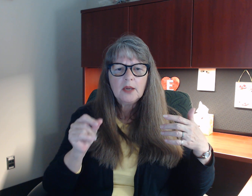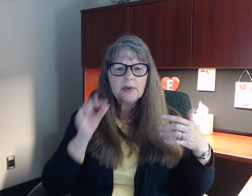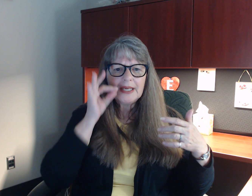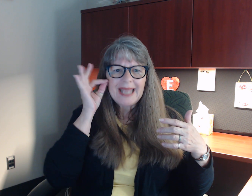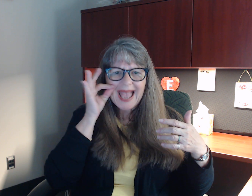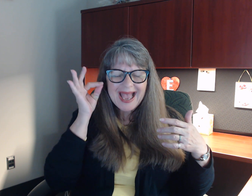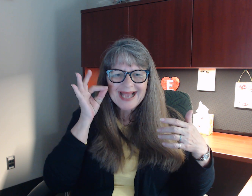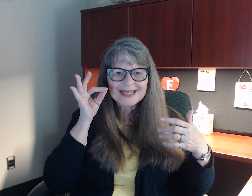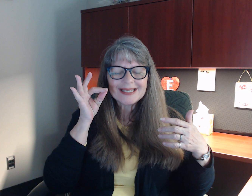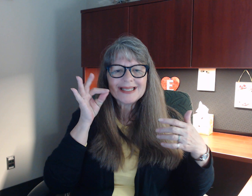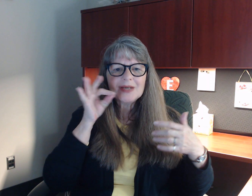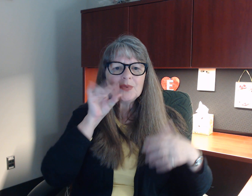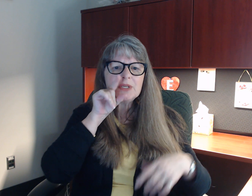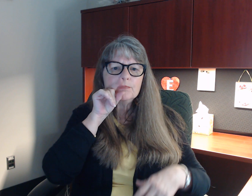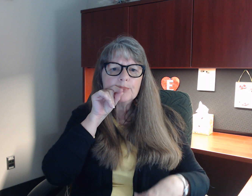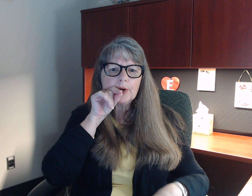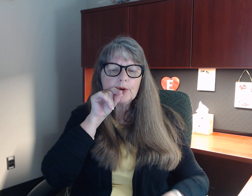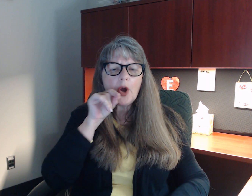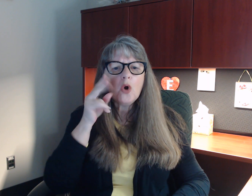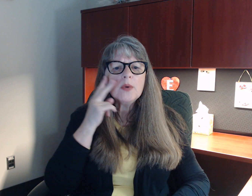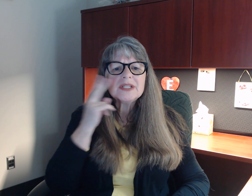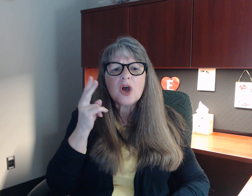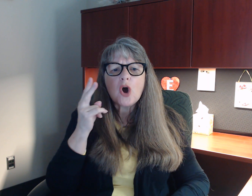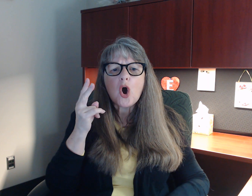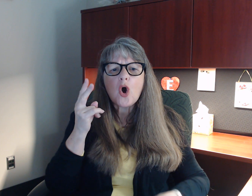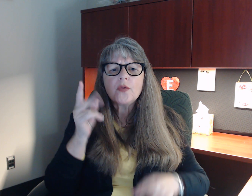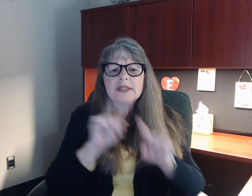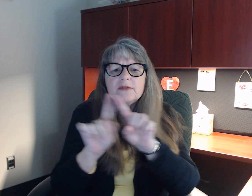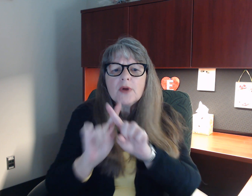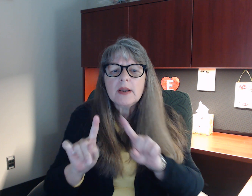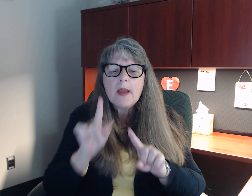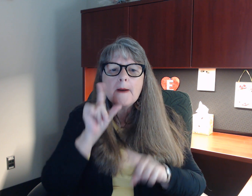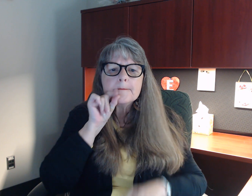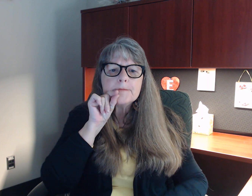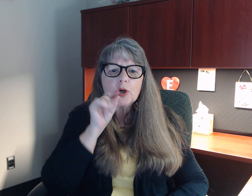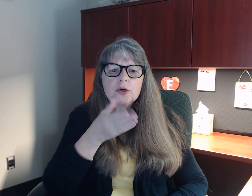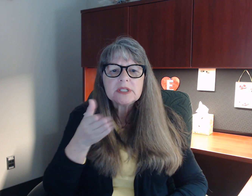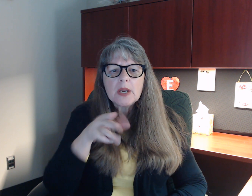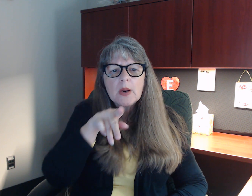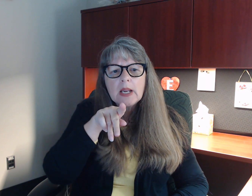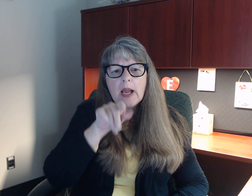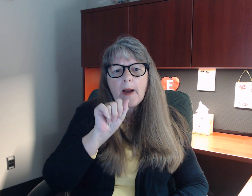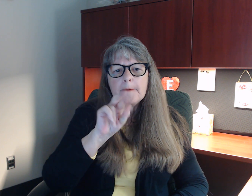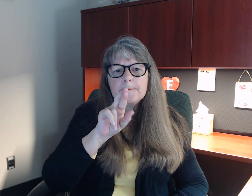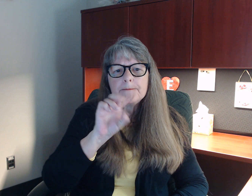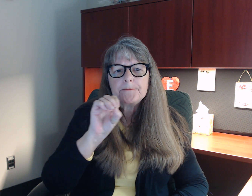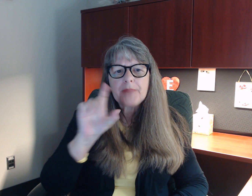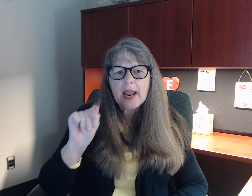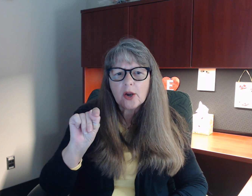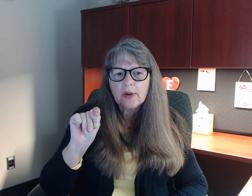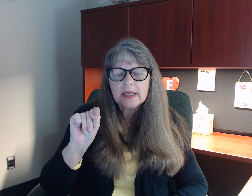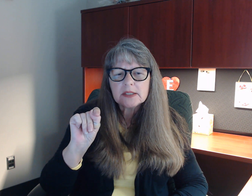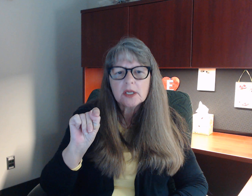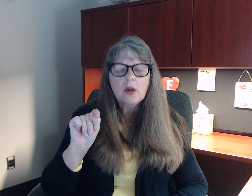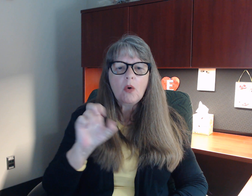did cat, we did bird. Oh, we saw all the different birds there. A parrot,